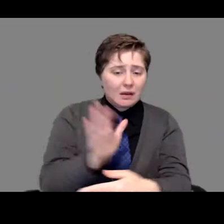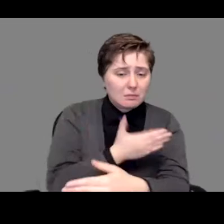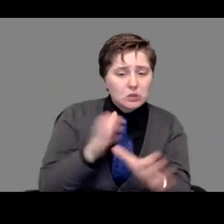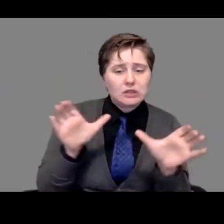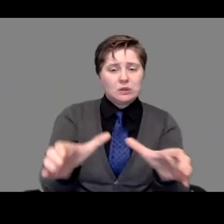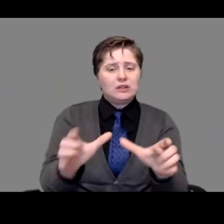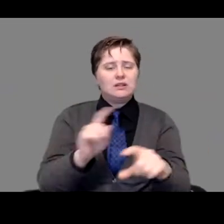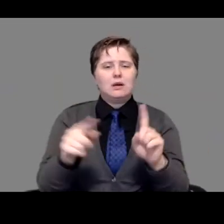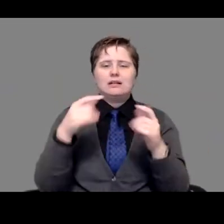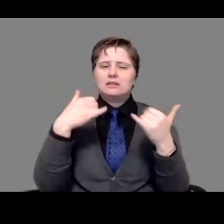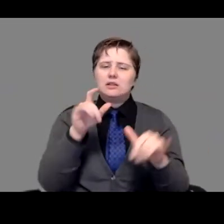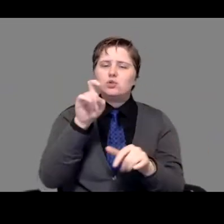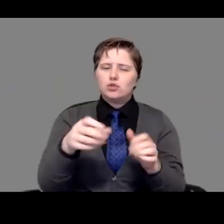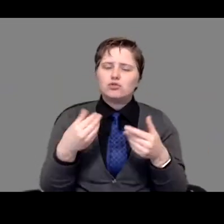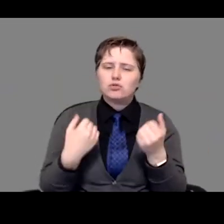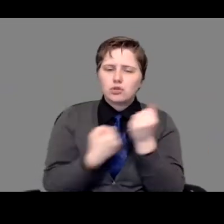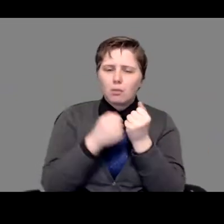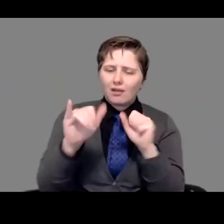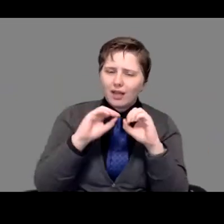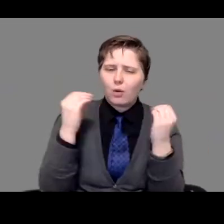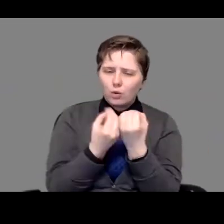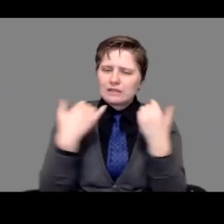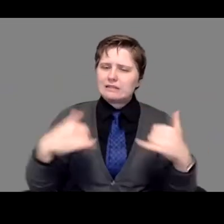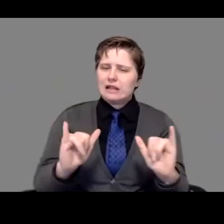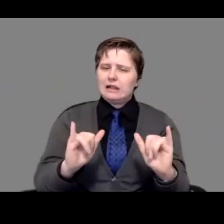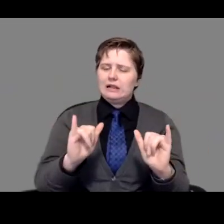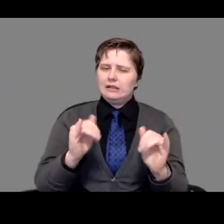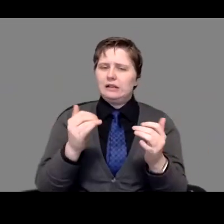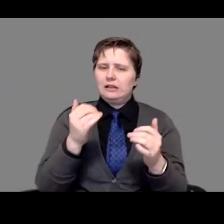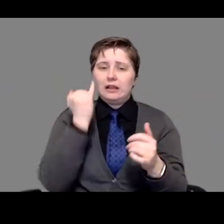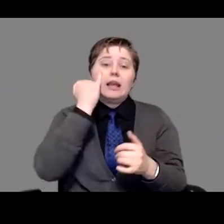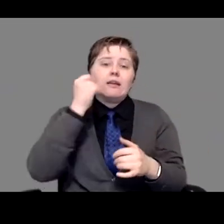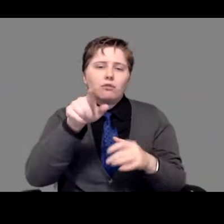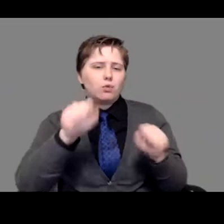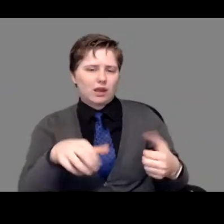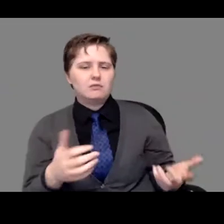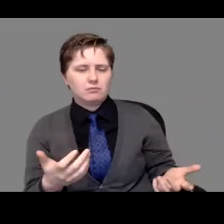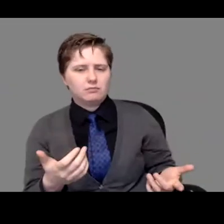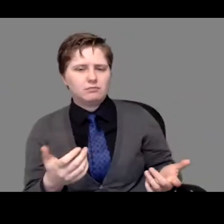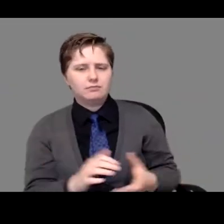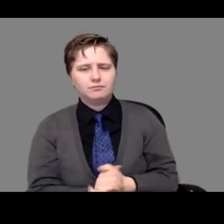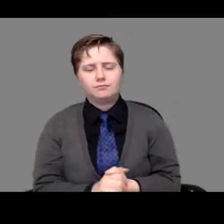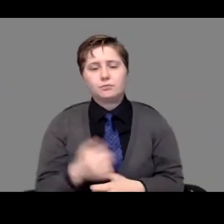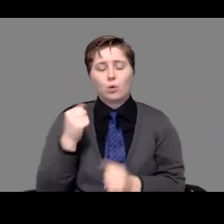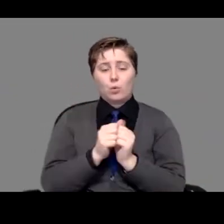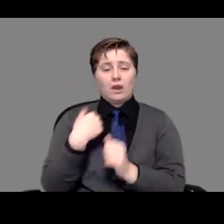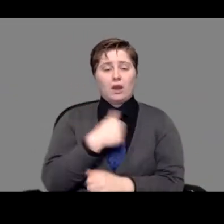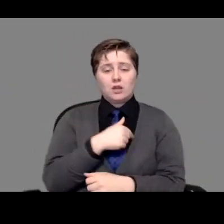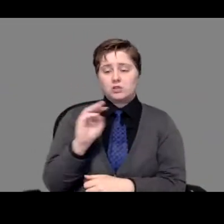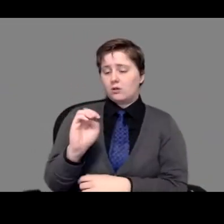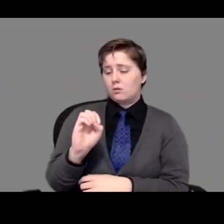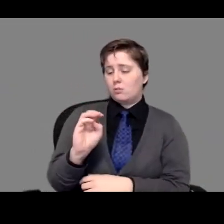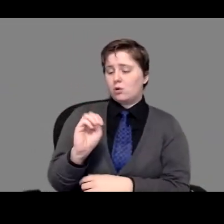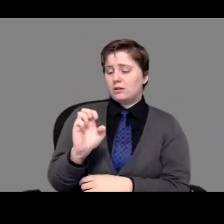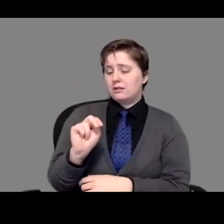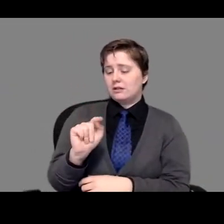step up and still support that organization if you're in a position to do so. with us, with Momentum for the fall, for